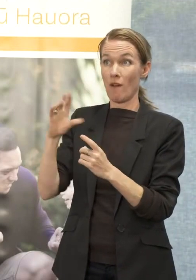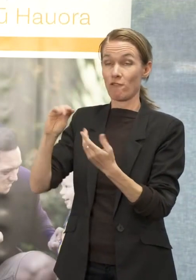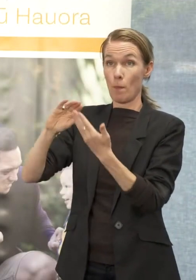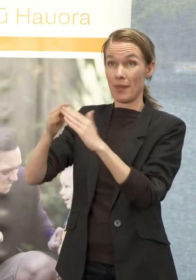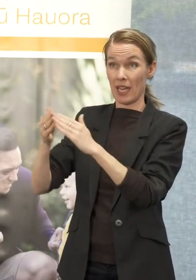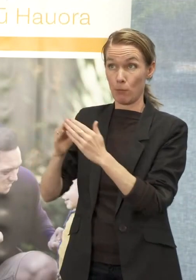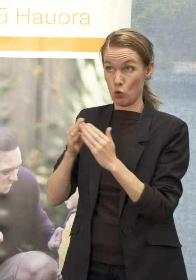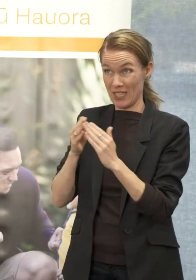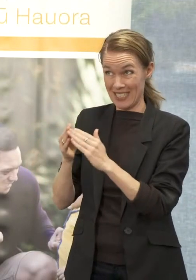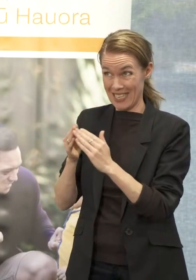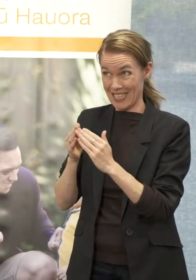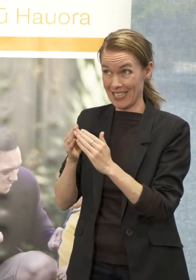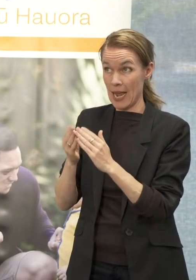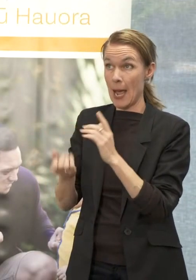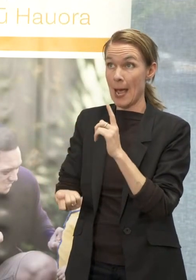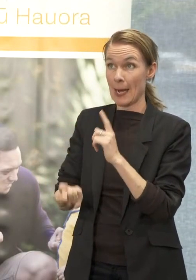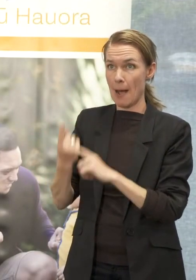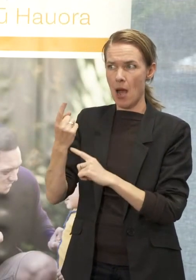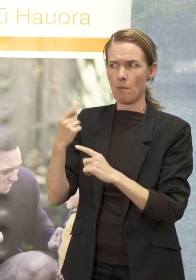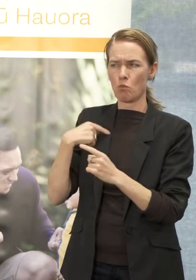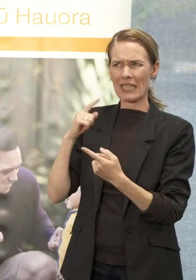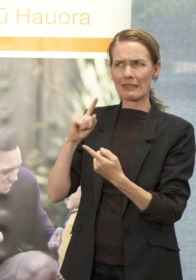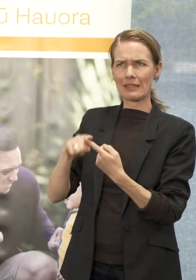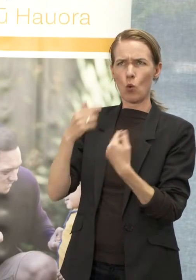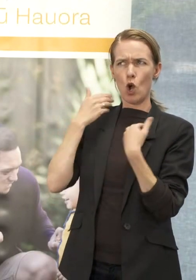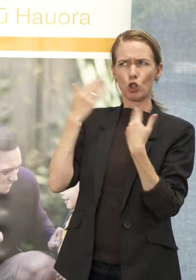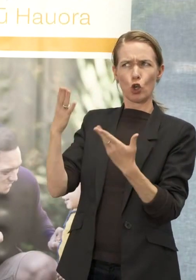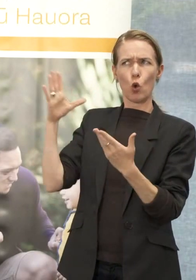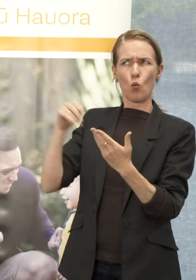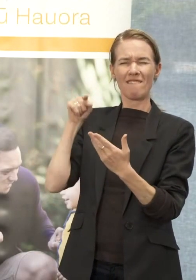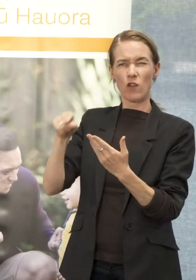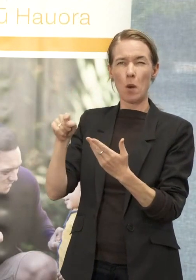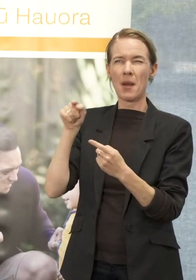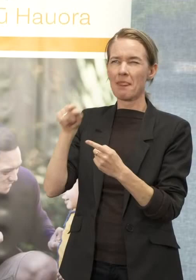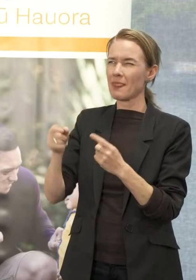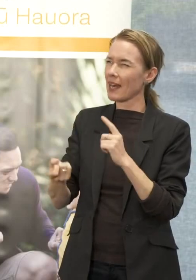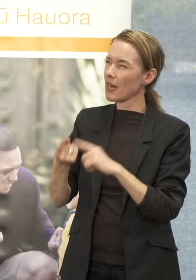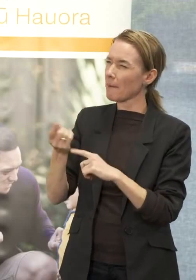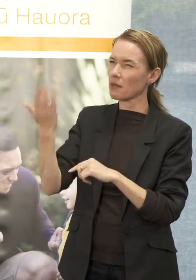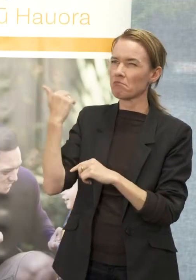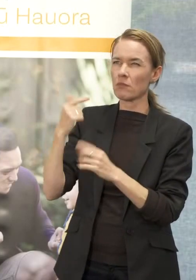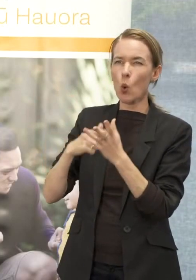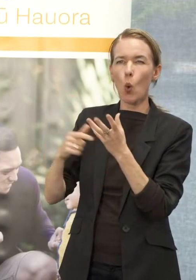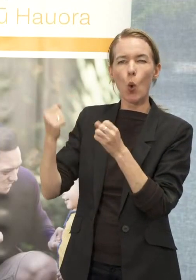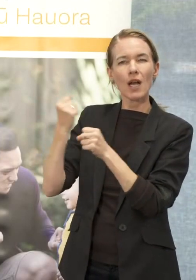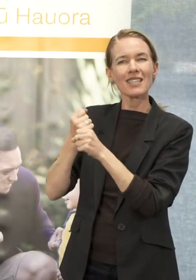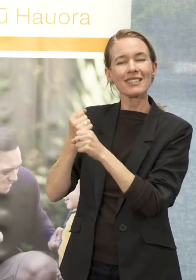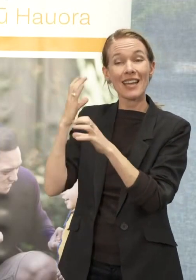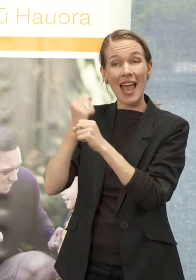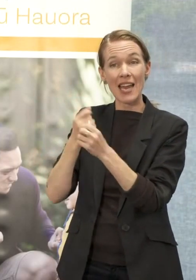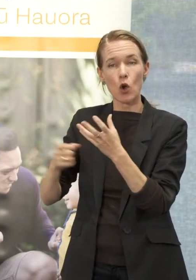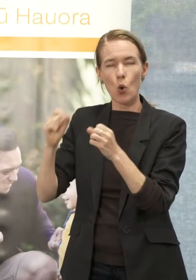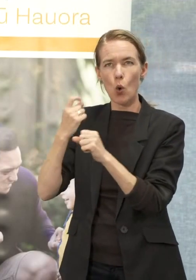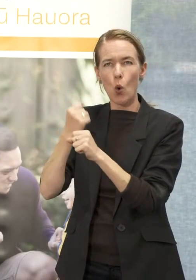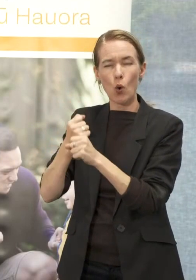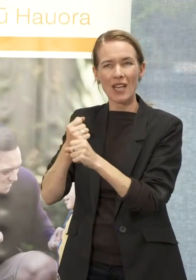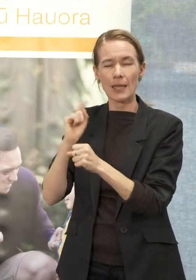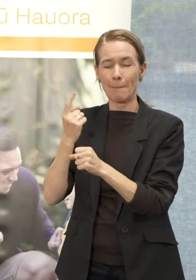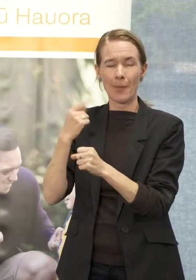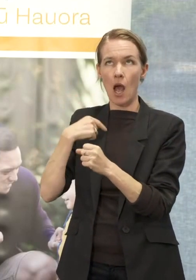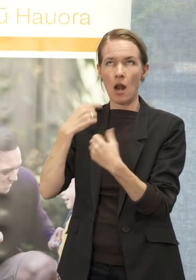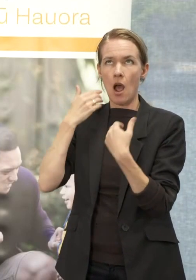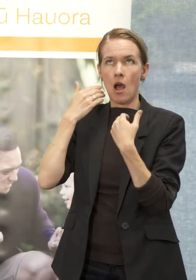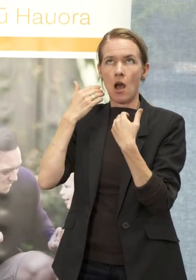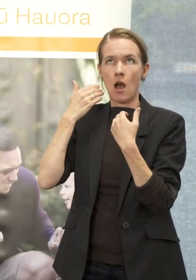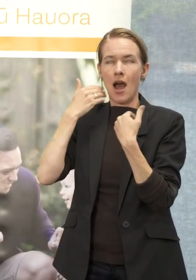And for us, that is back at the end of August. But I'll get you the specific date on that. That's genomically